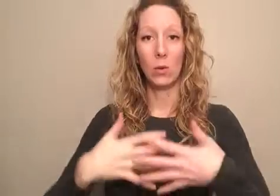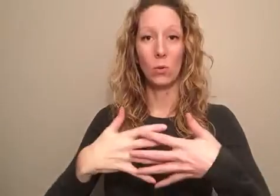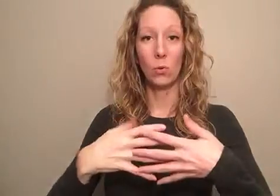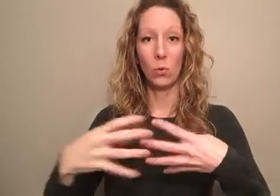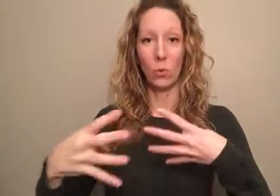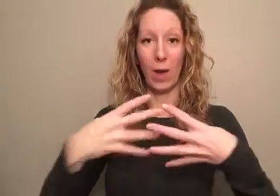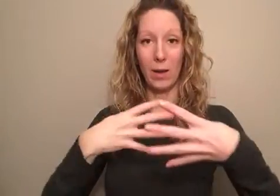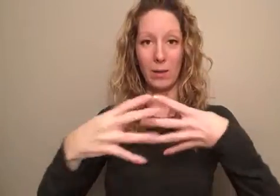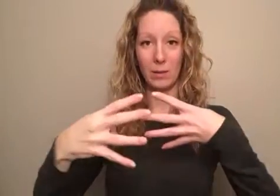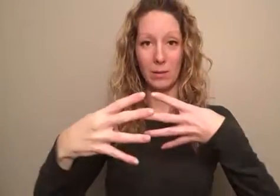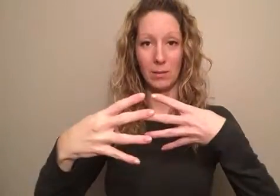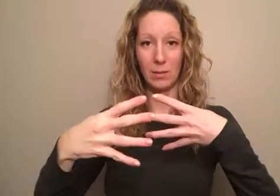Gray,